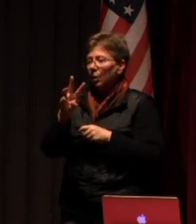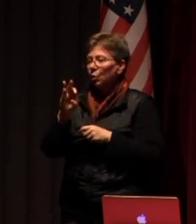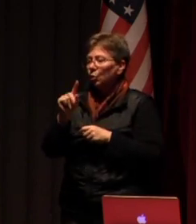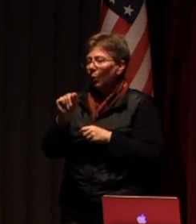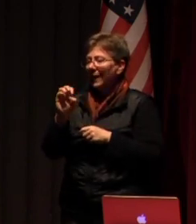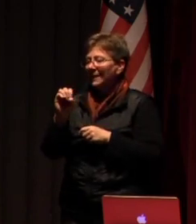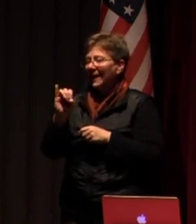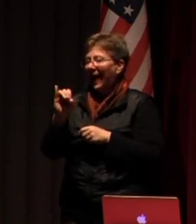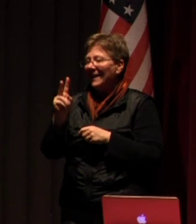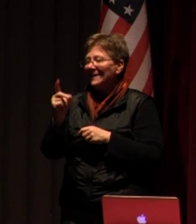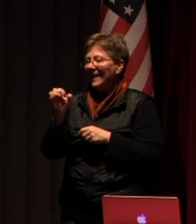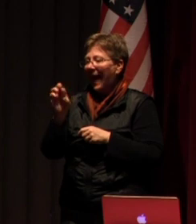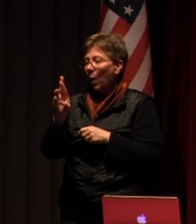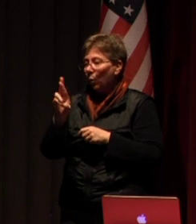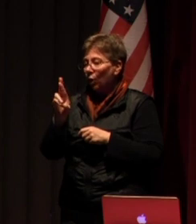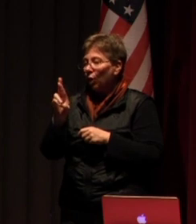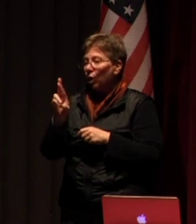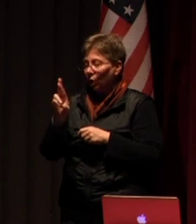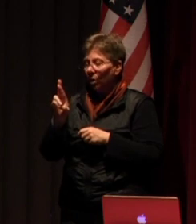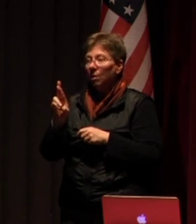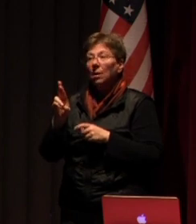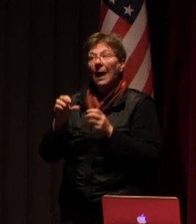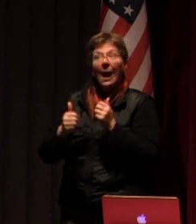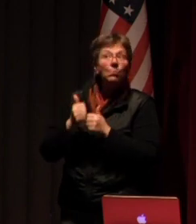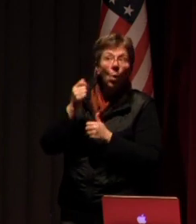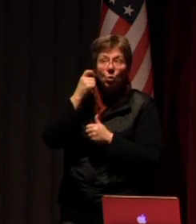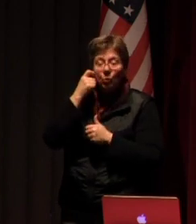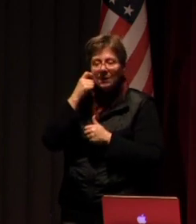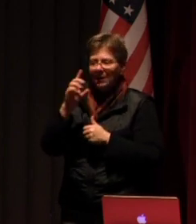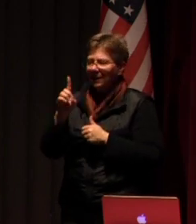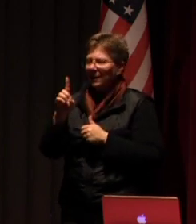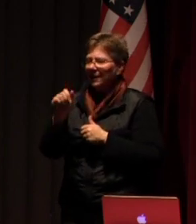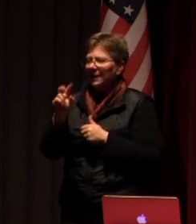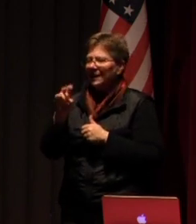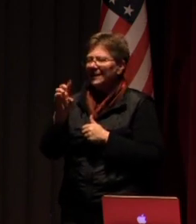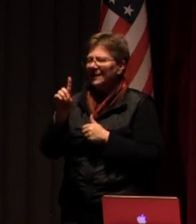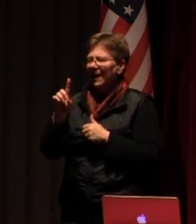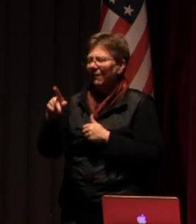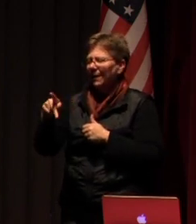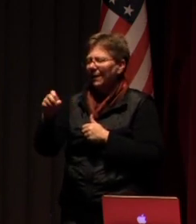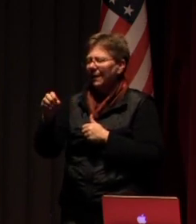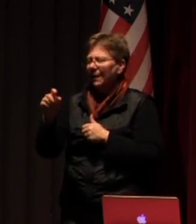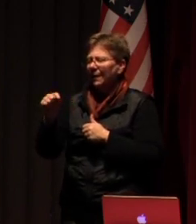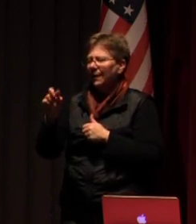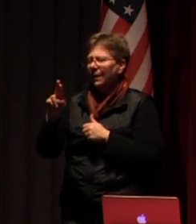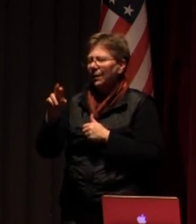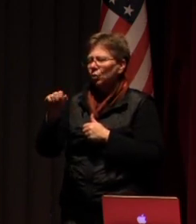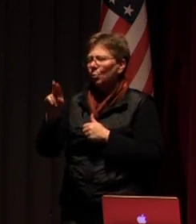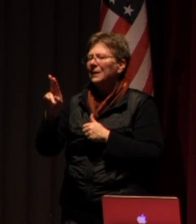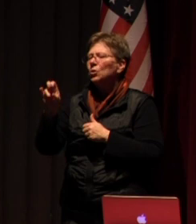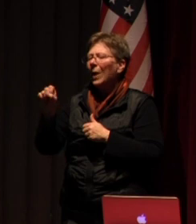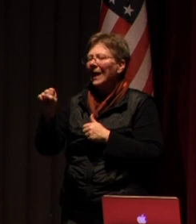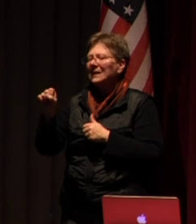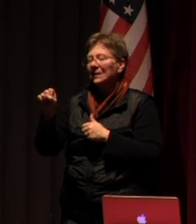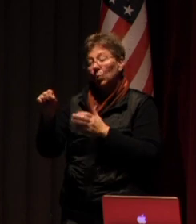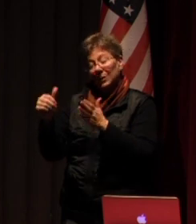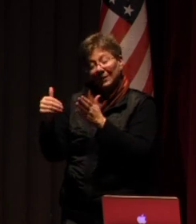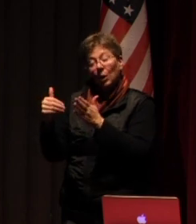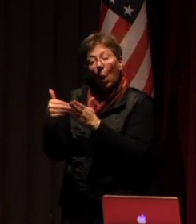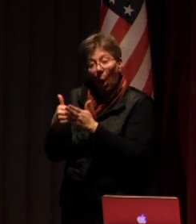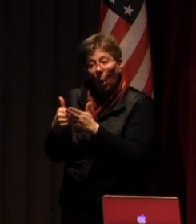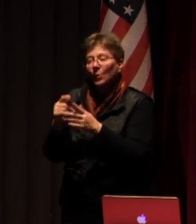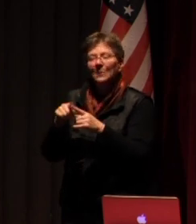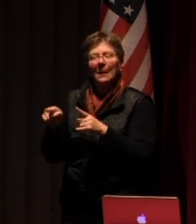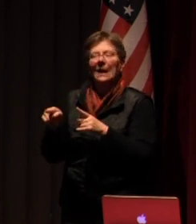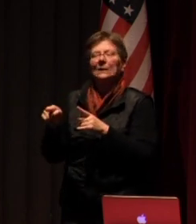obviously. You know, most recently, obviously, David Petraeus is probably the person who might have come closest, but a little scandal